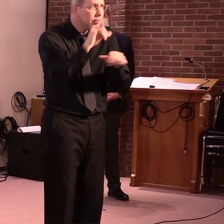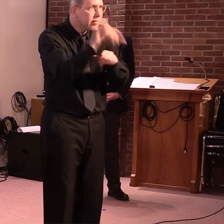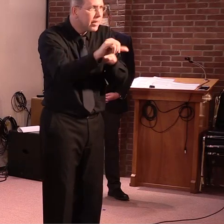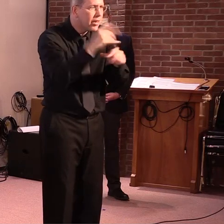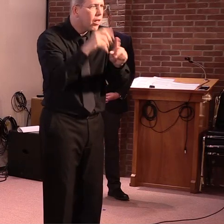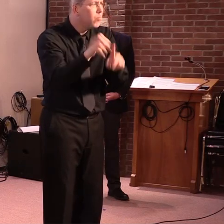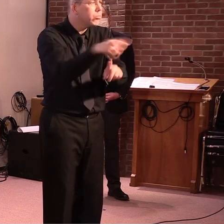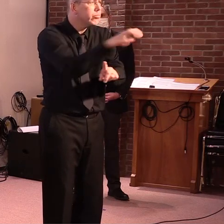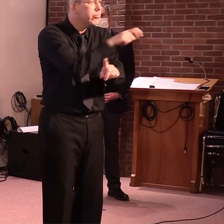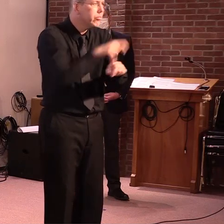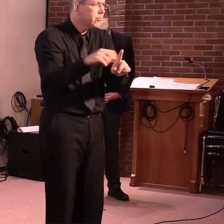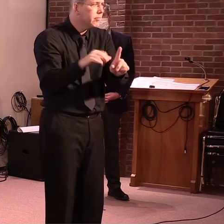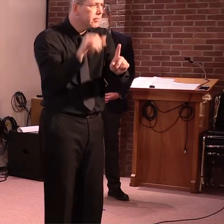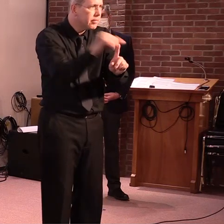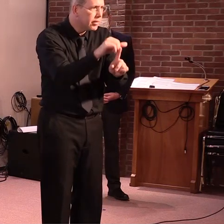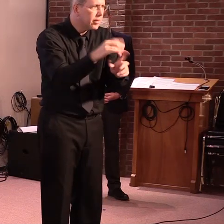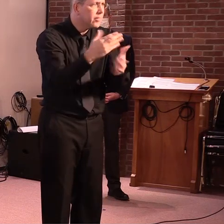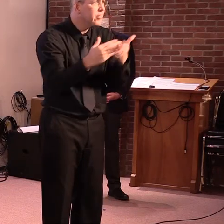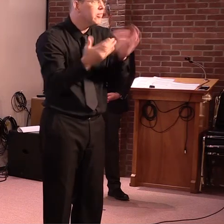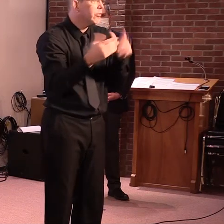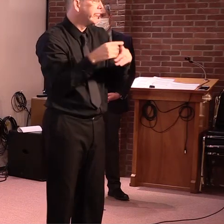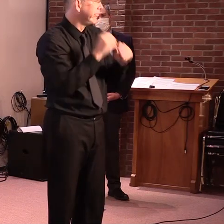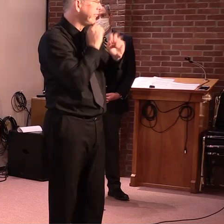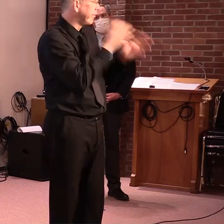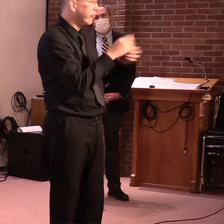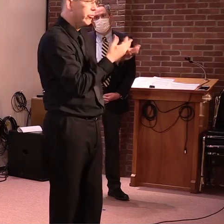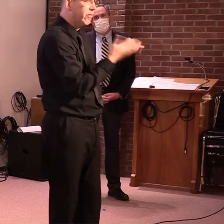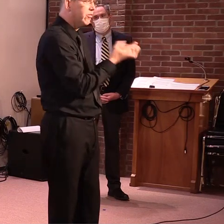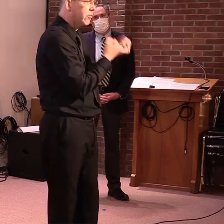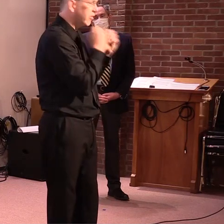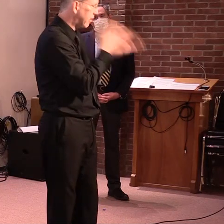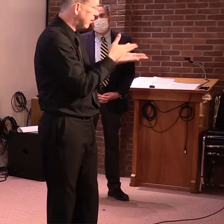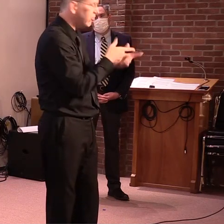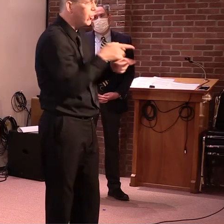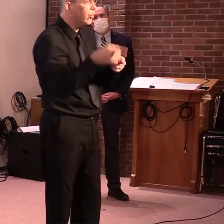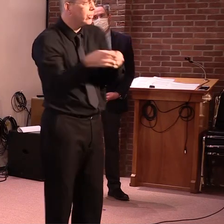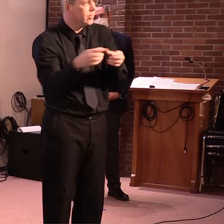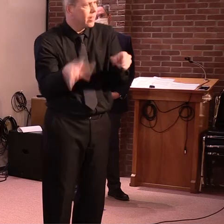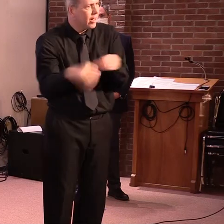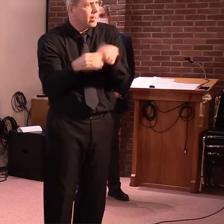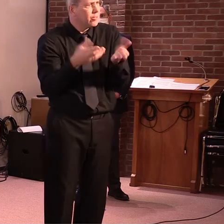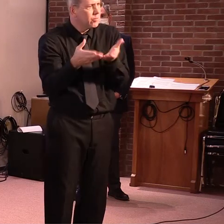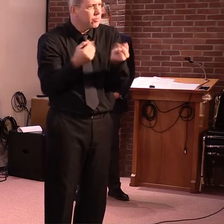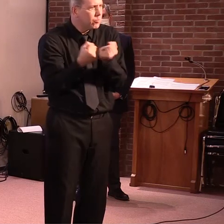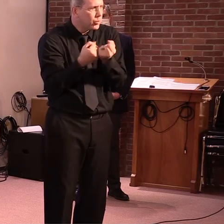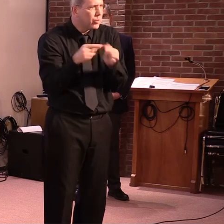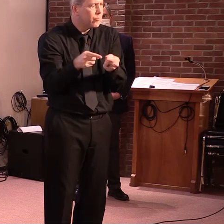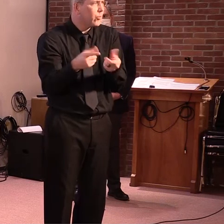none, the data is pretty clear. Your success rate is going to be higher.